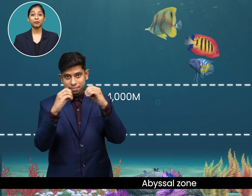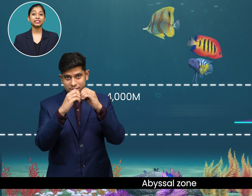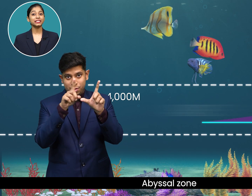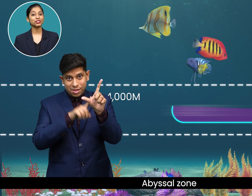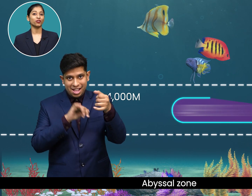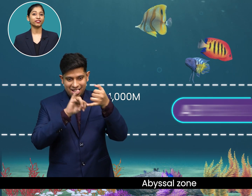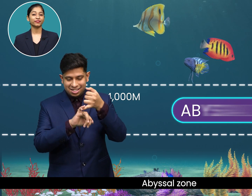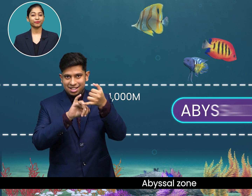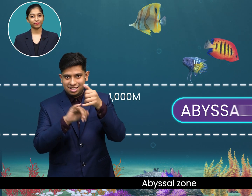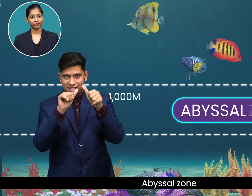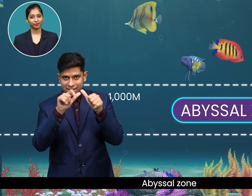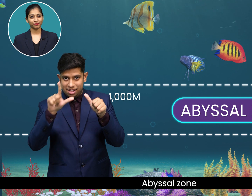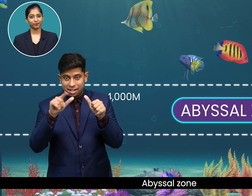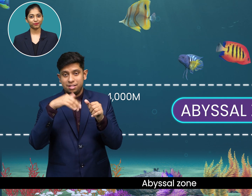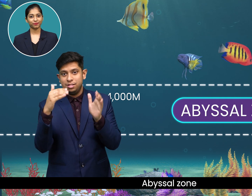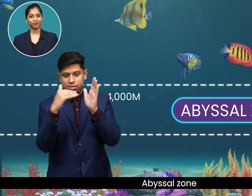Abyssal zone.